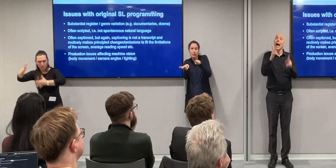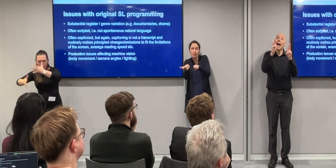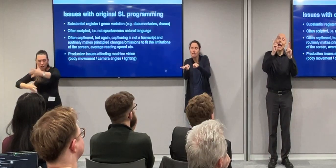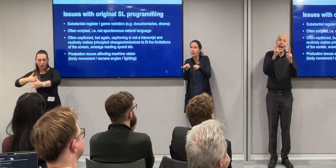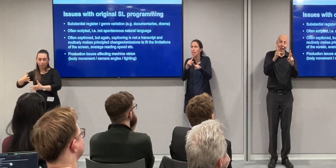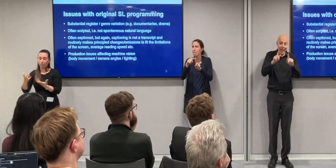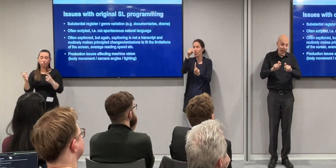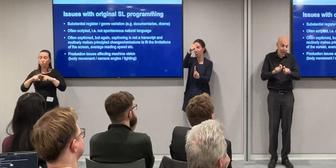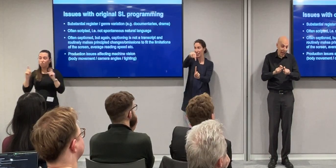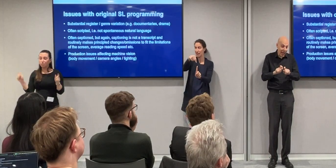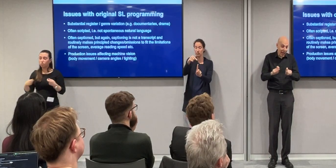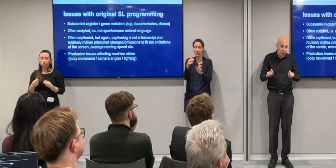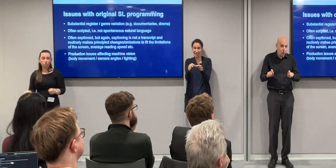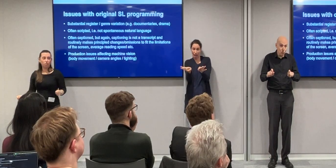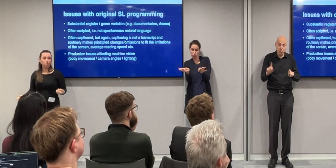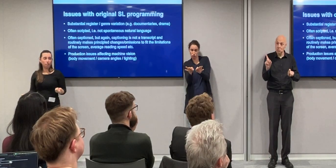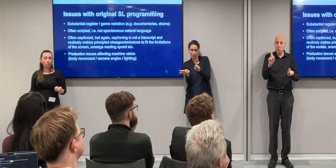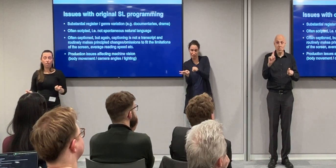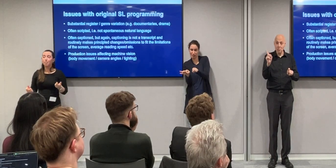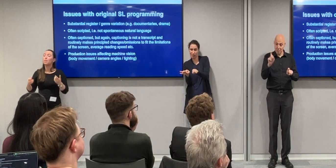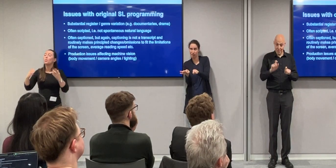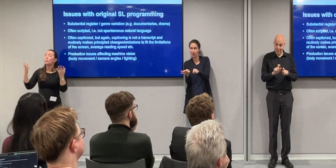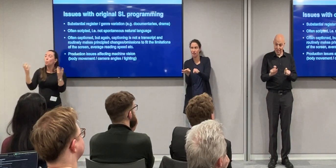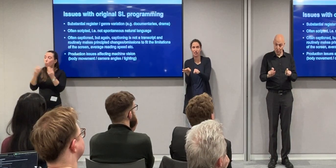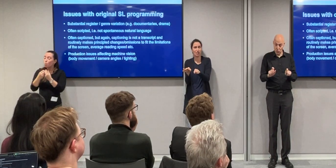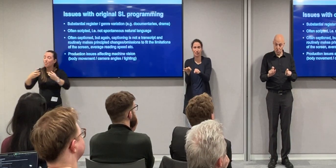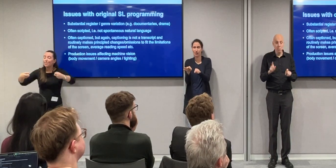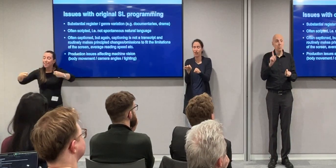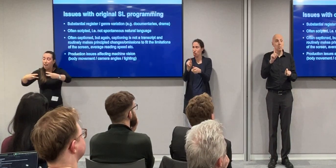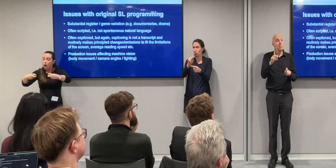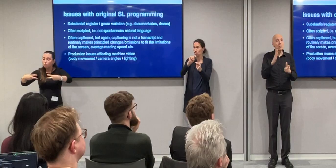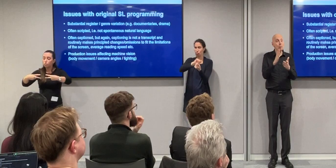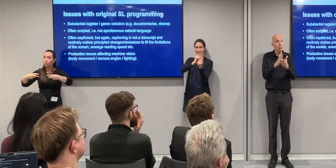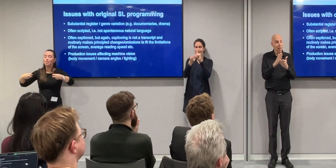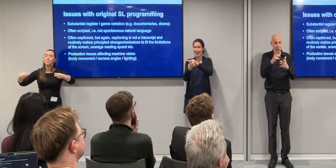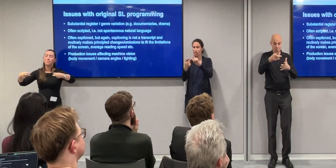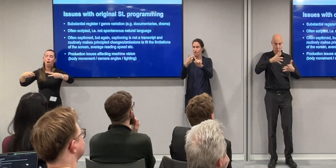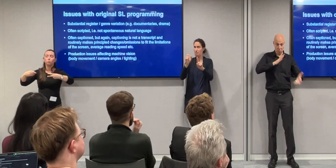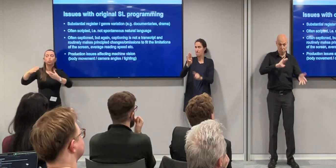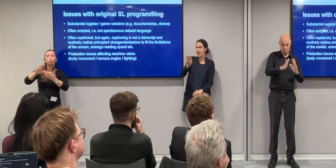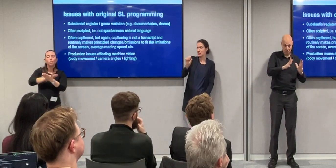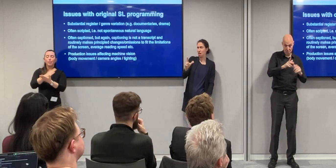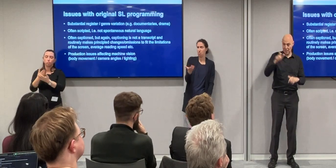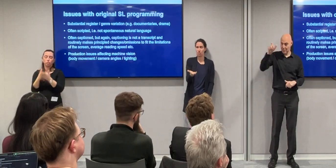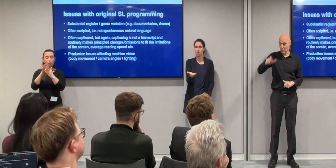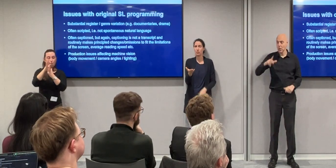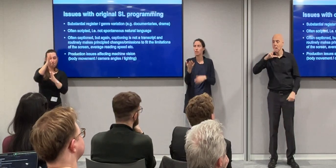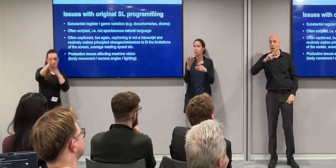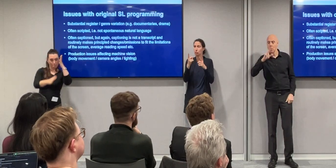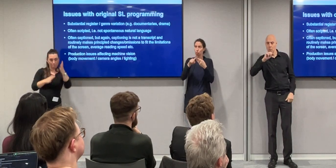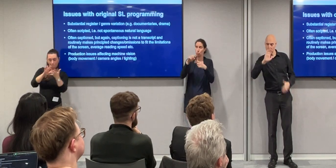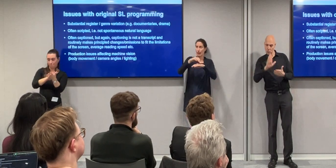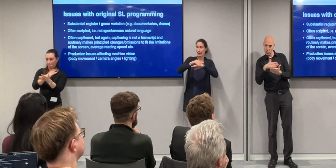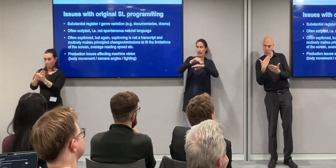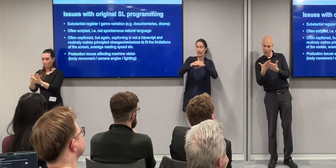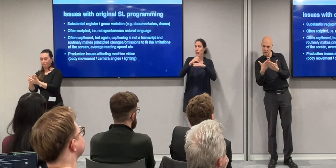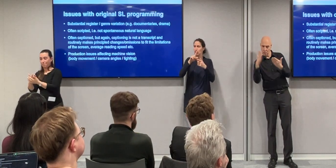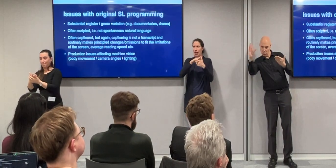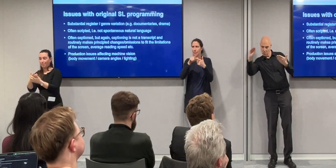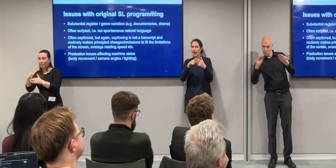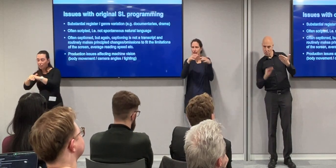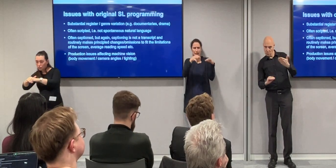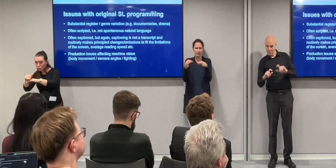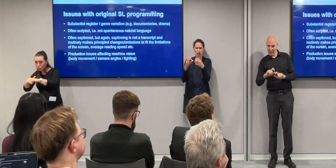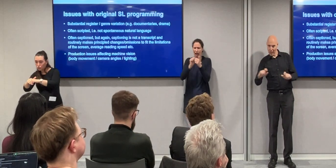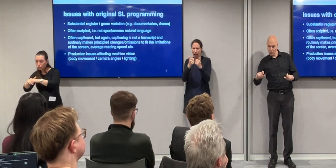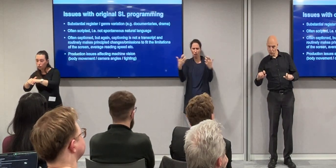case, sometimes now, the captions are a translation from BSL to English, and then these decisions are made about